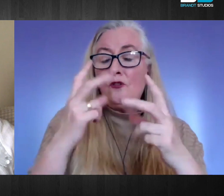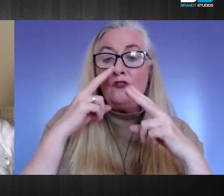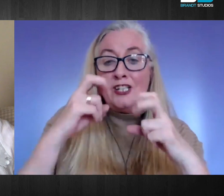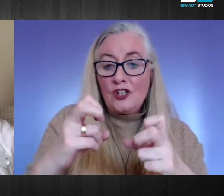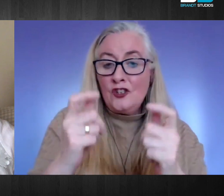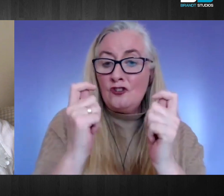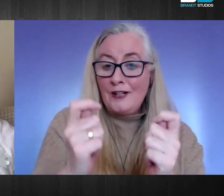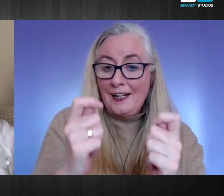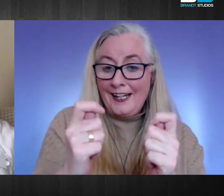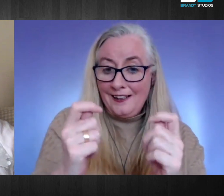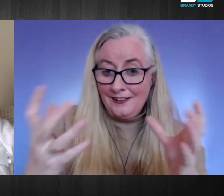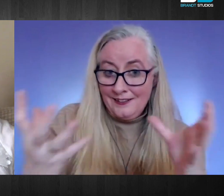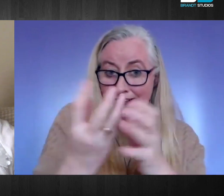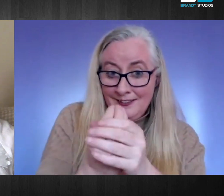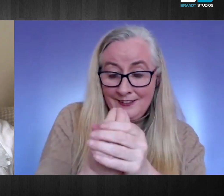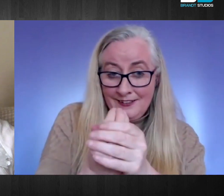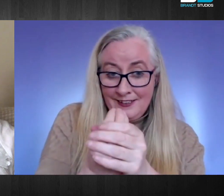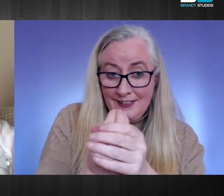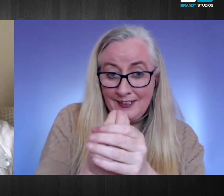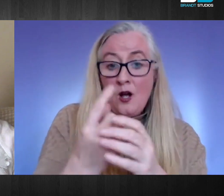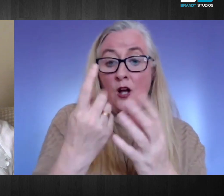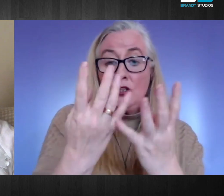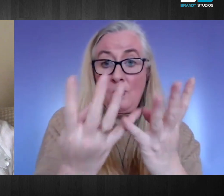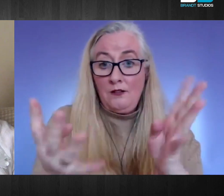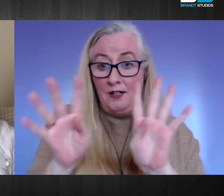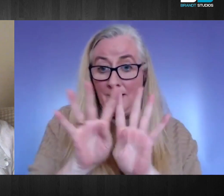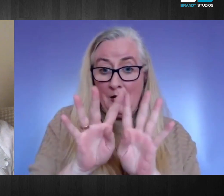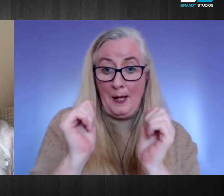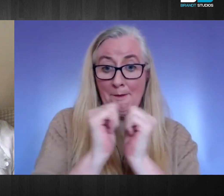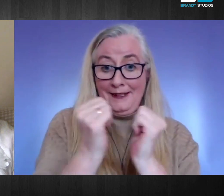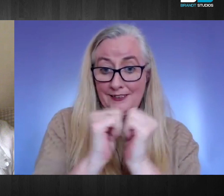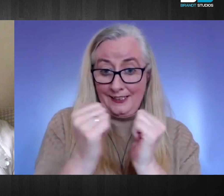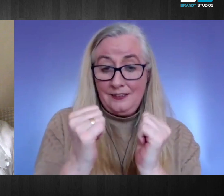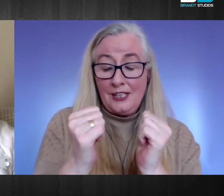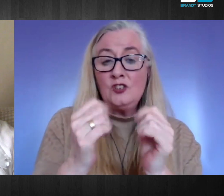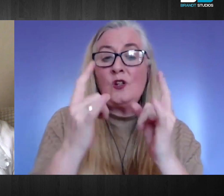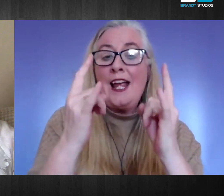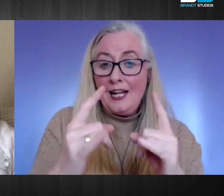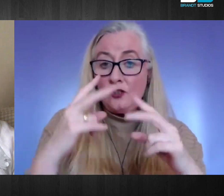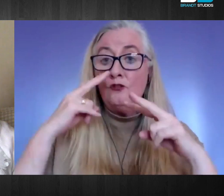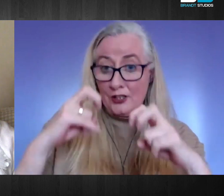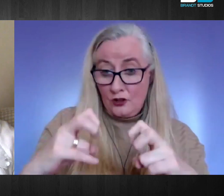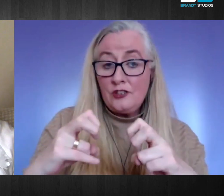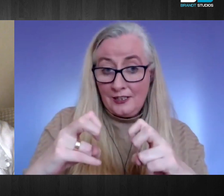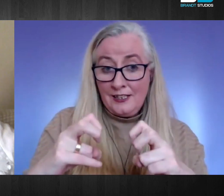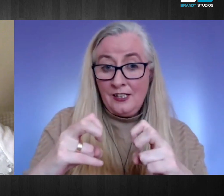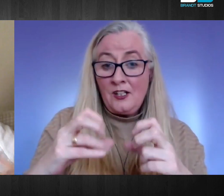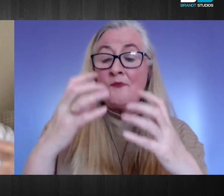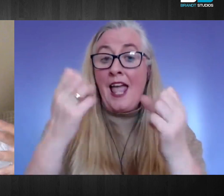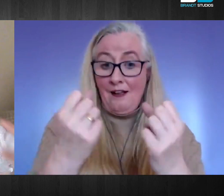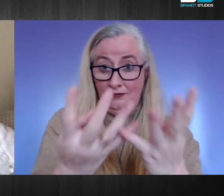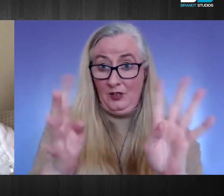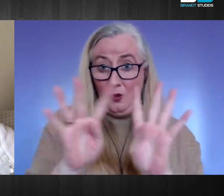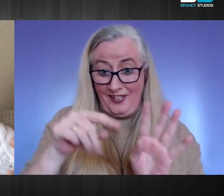And a panel meeting to assess, I think it's 31 research projects is going to happen next week. So those